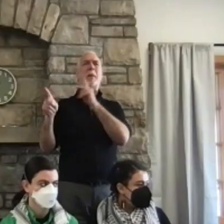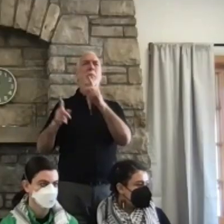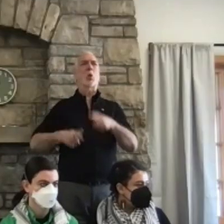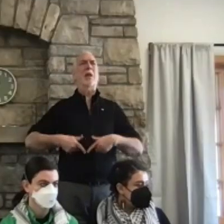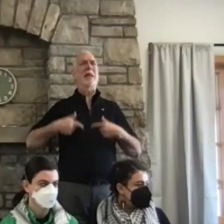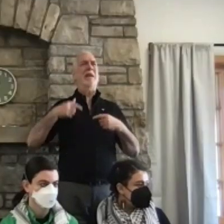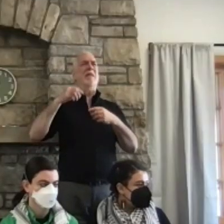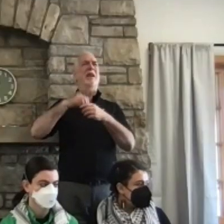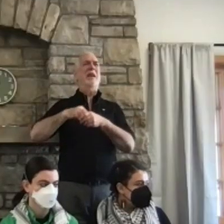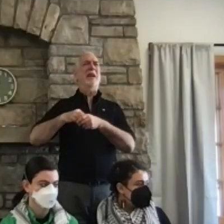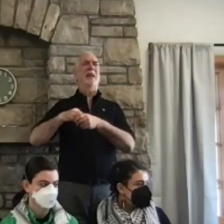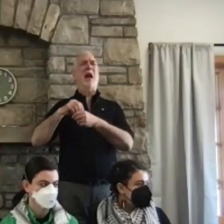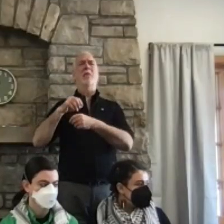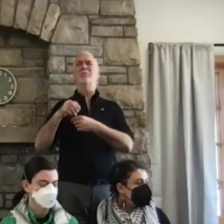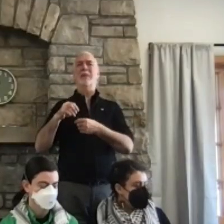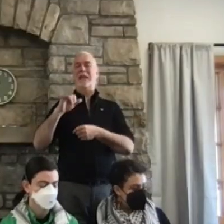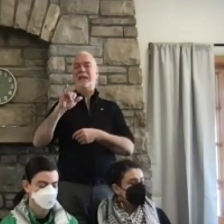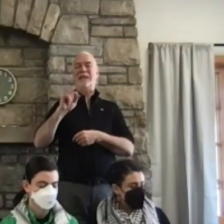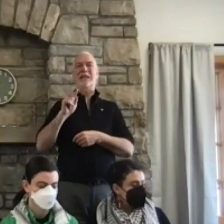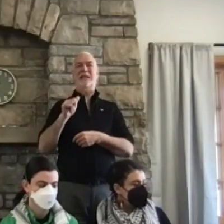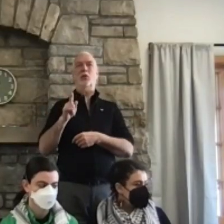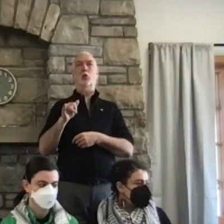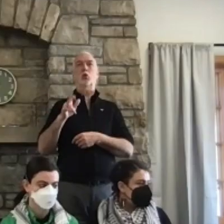institutionalization and provide community-based care alternatives.